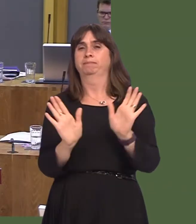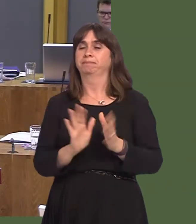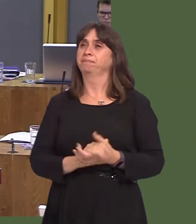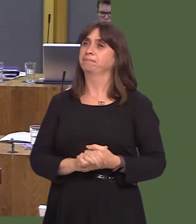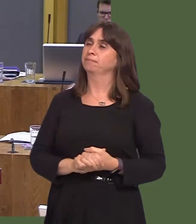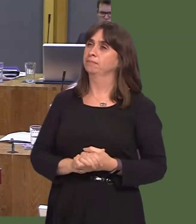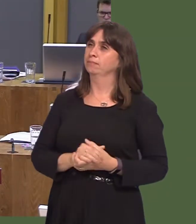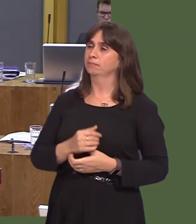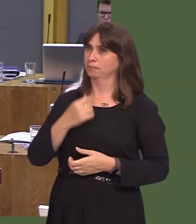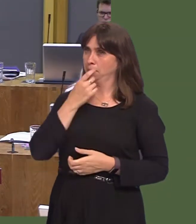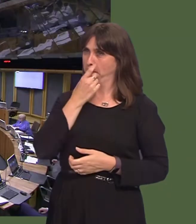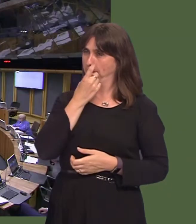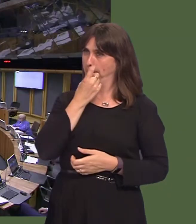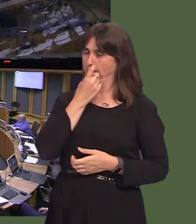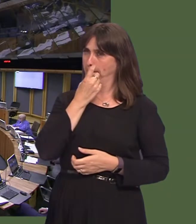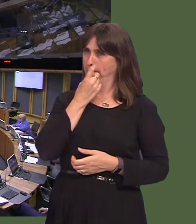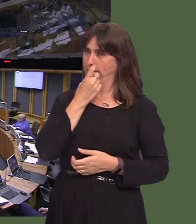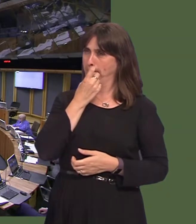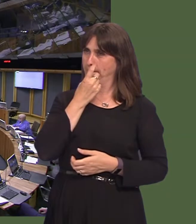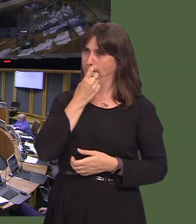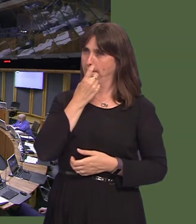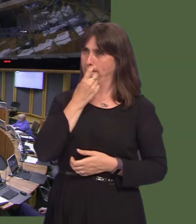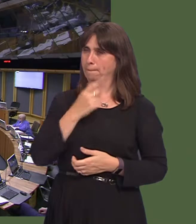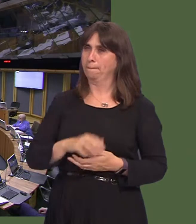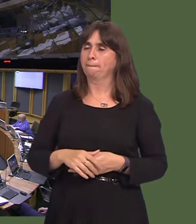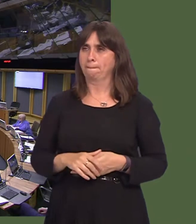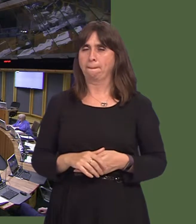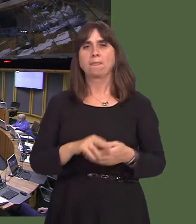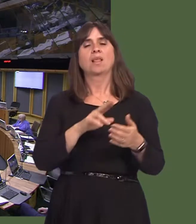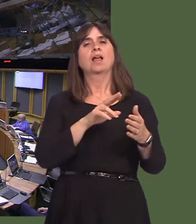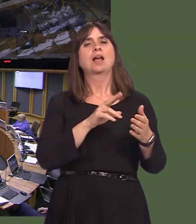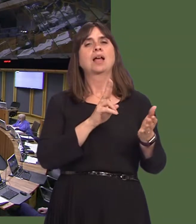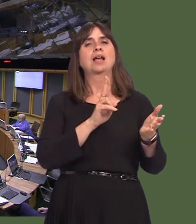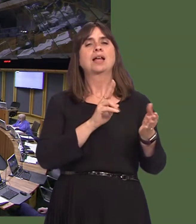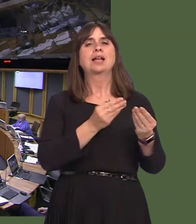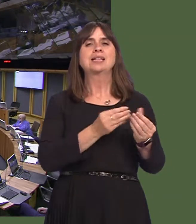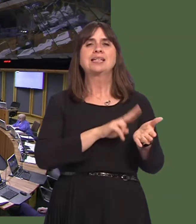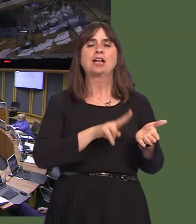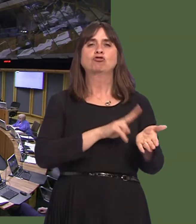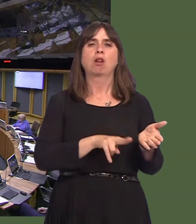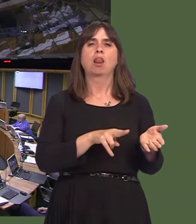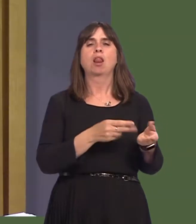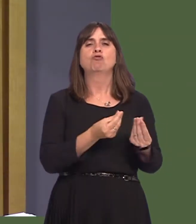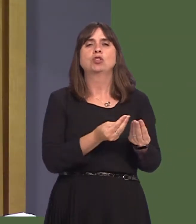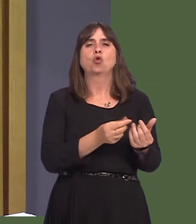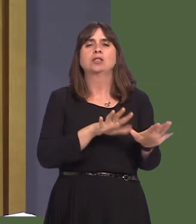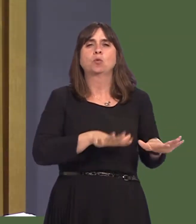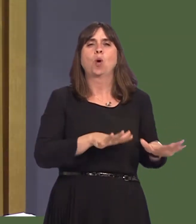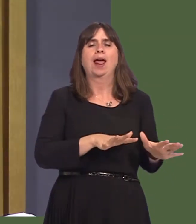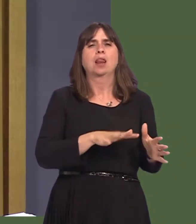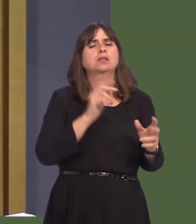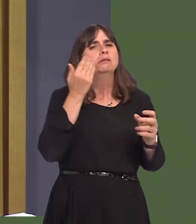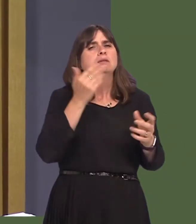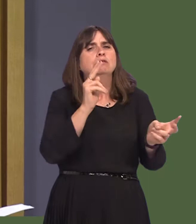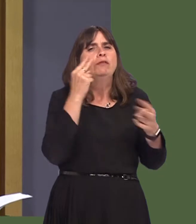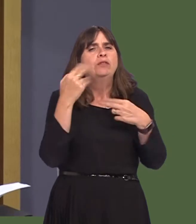Question 5. Question 5, Bethan Syed. Update on Natural Resources Wales' review into shooting on land that it manages. Yes,